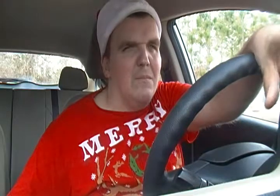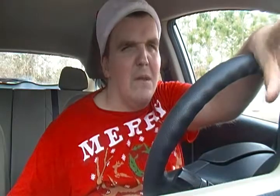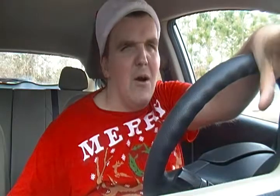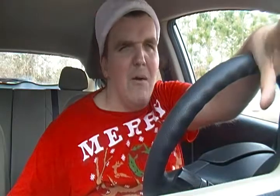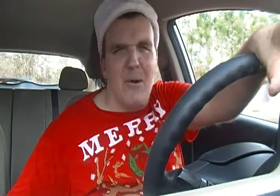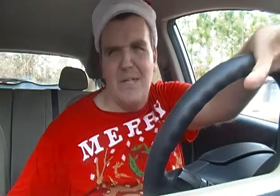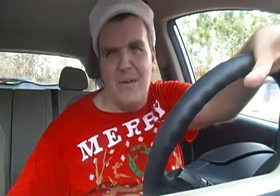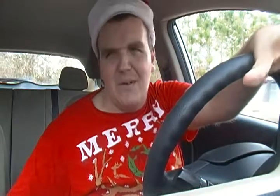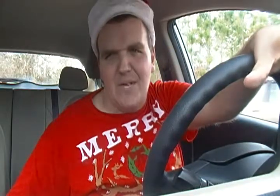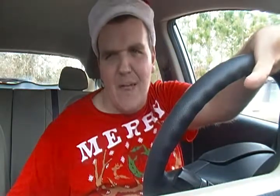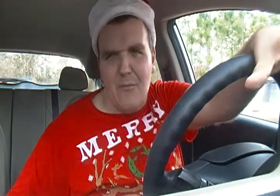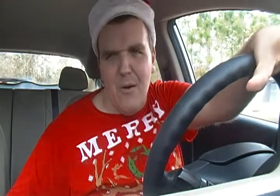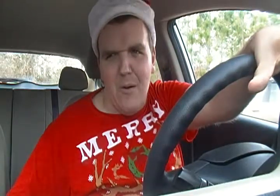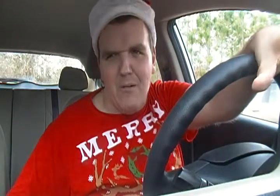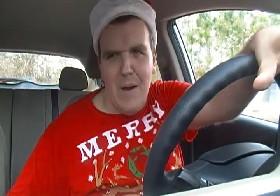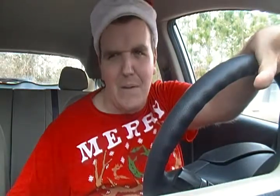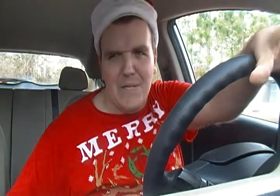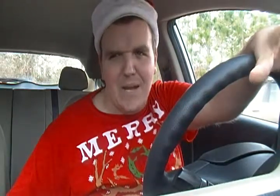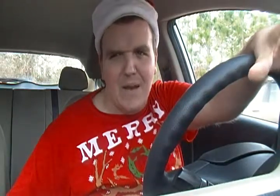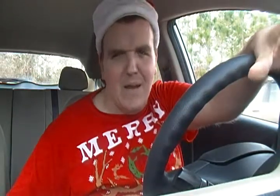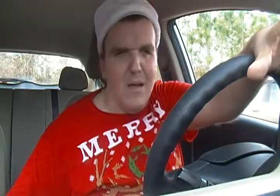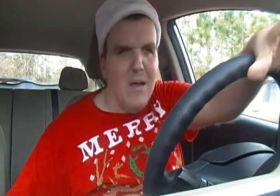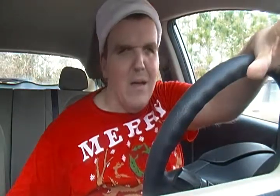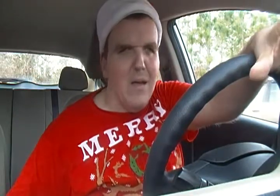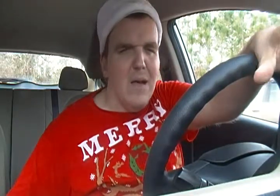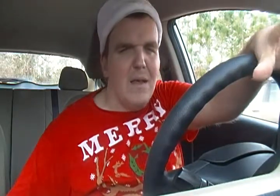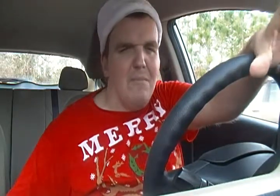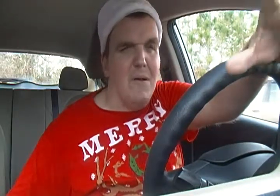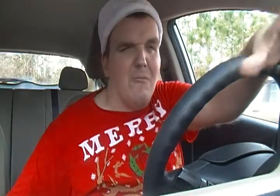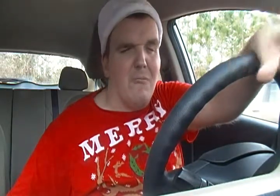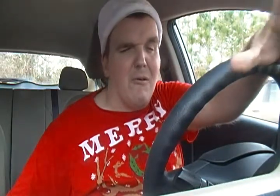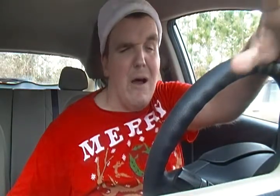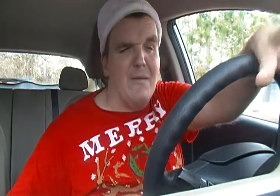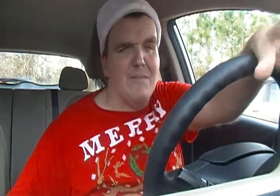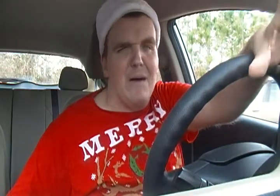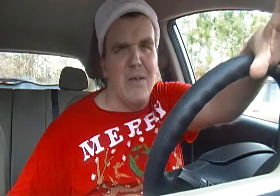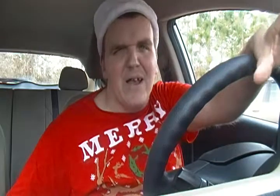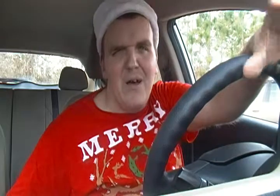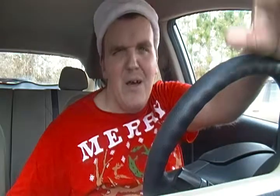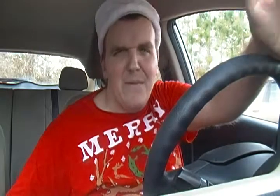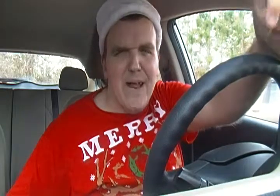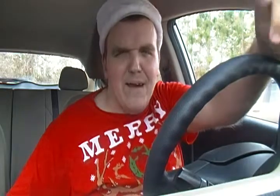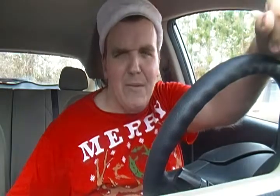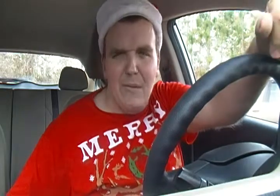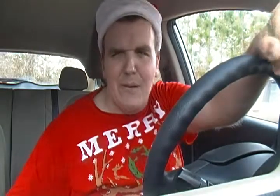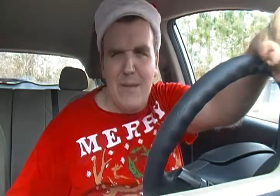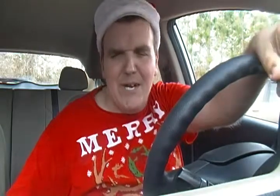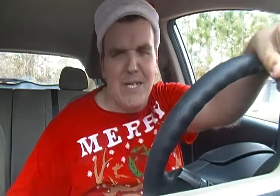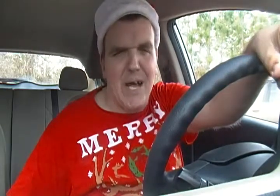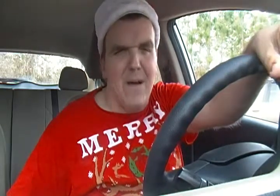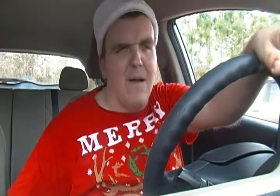the car breaks down on the side of the road and ralphie's like and ralphie's mom's like go help your dad with change the tire